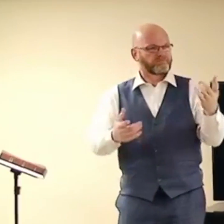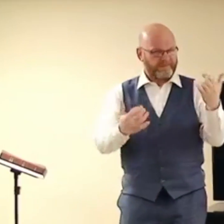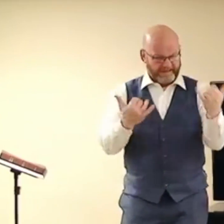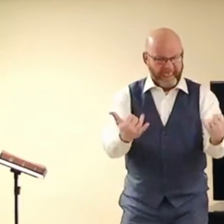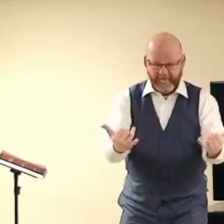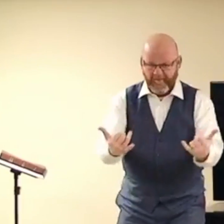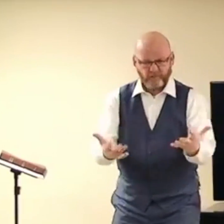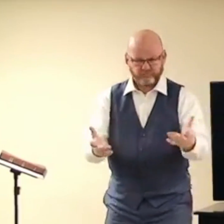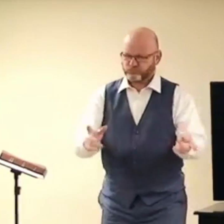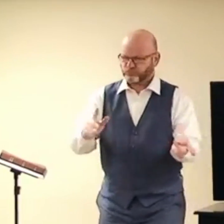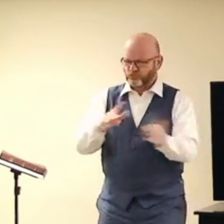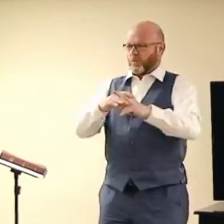hear.